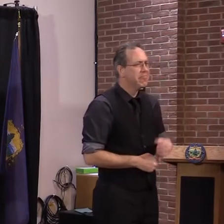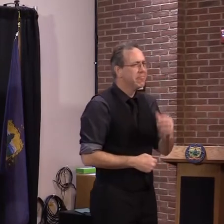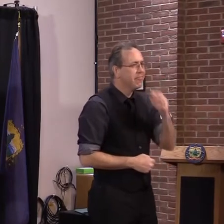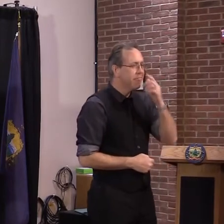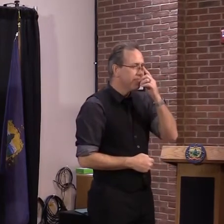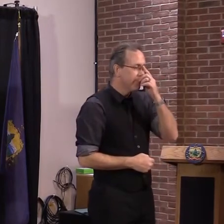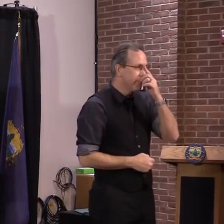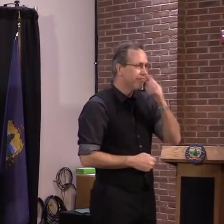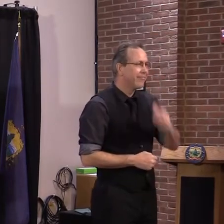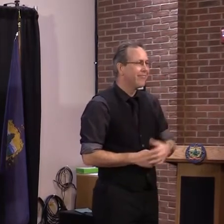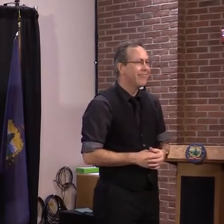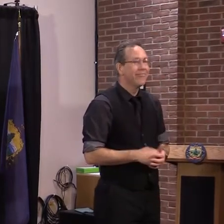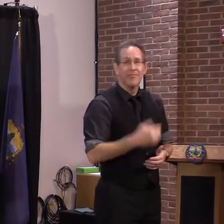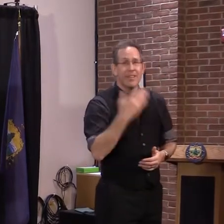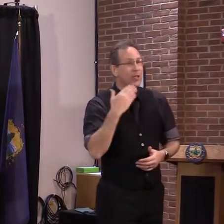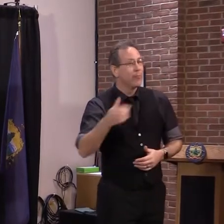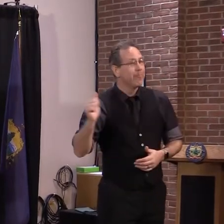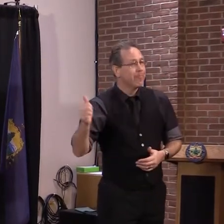Thank you.